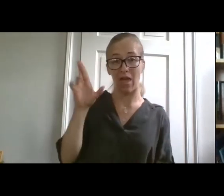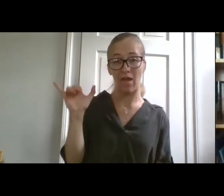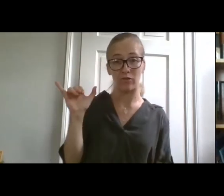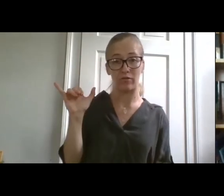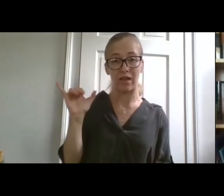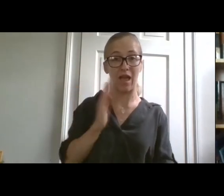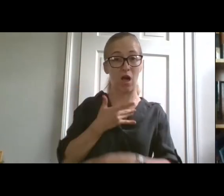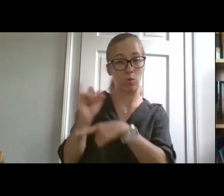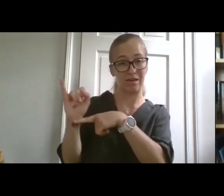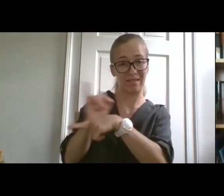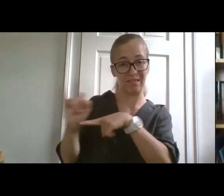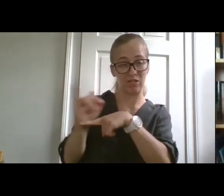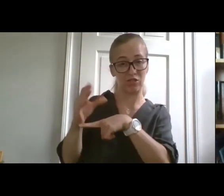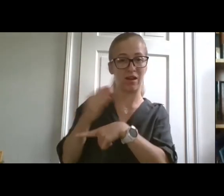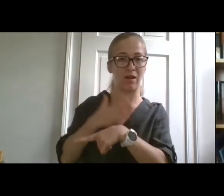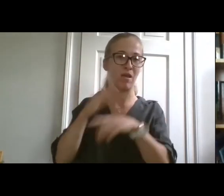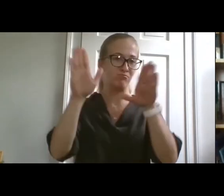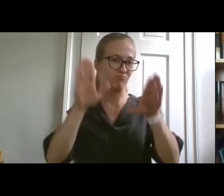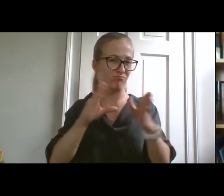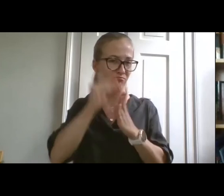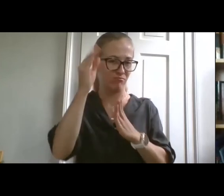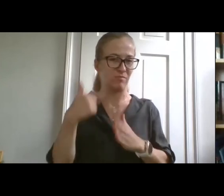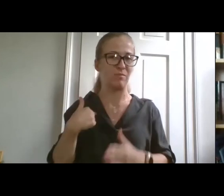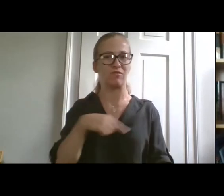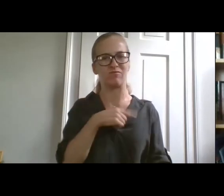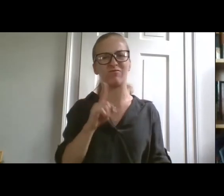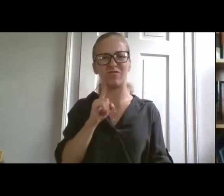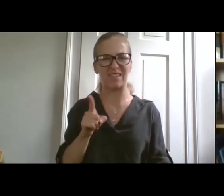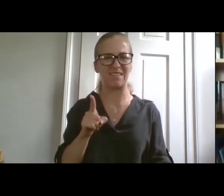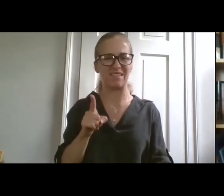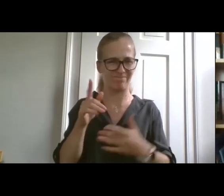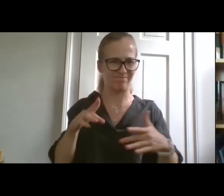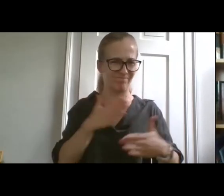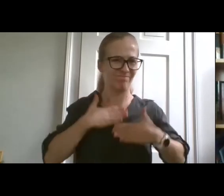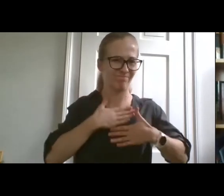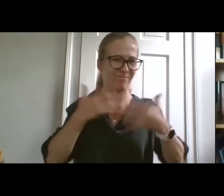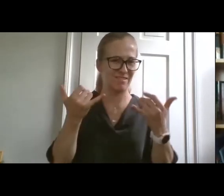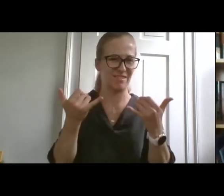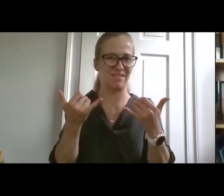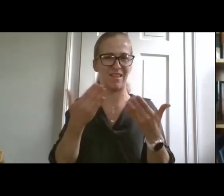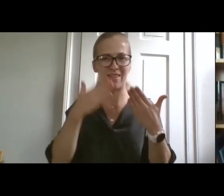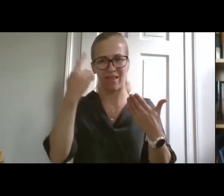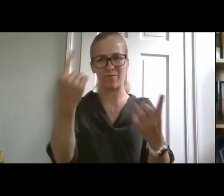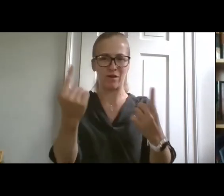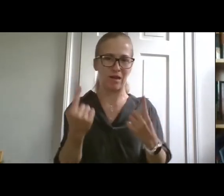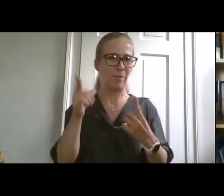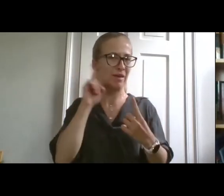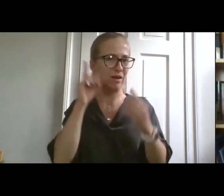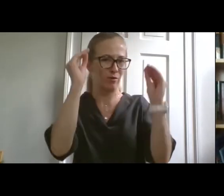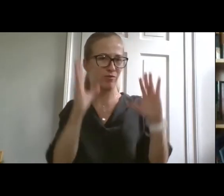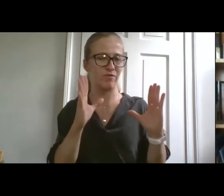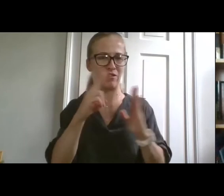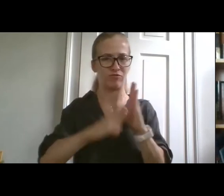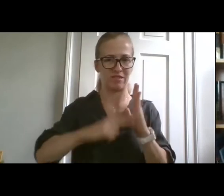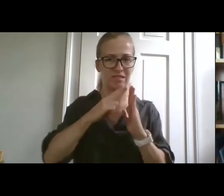intern, and my fantastic students. I so enjoyed being with them today. Thank you all for coming to hear your professors read. This story,